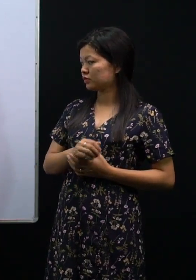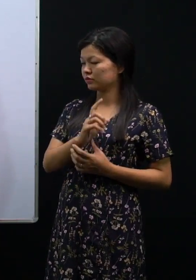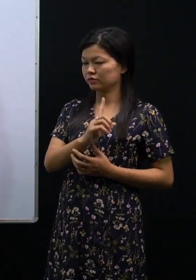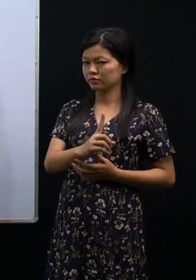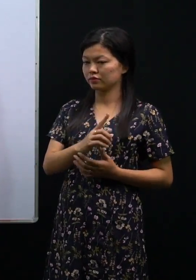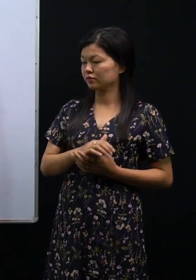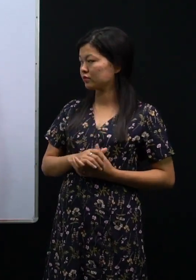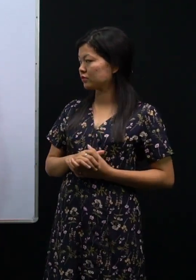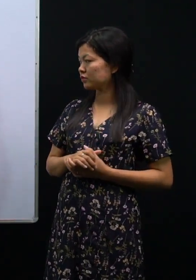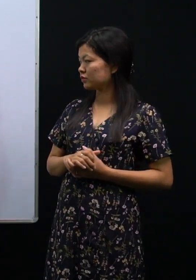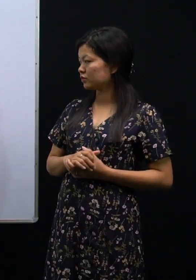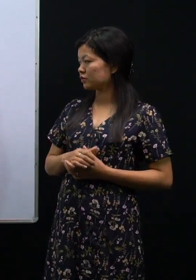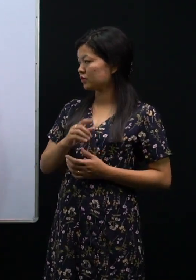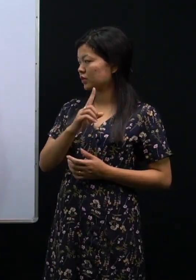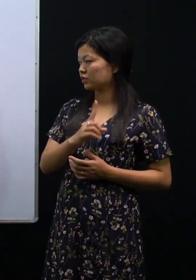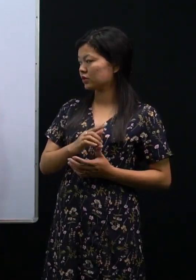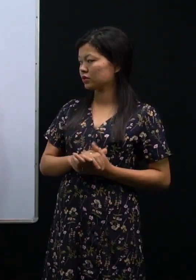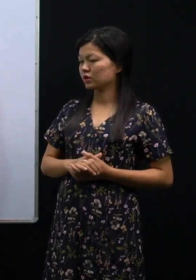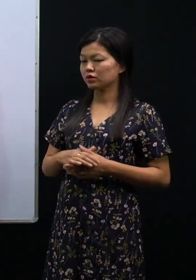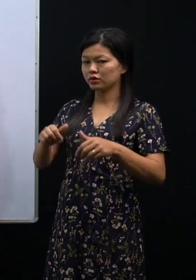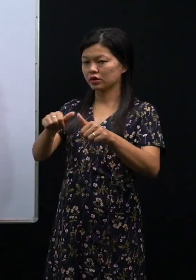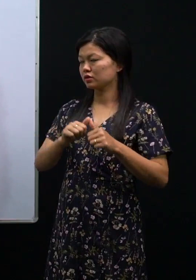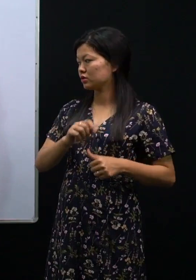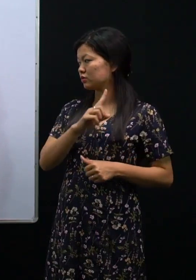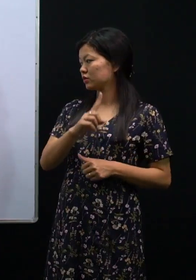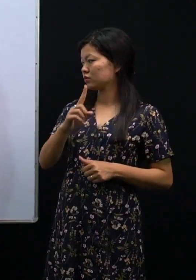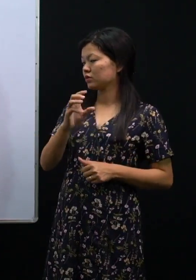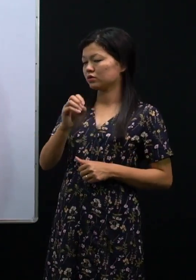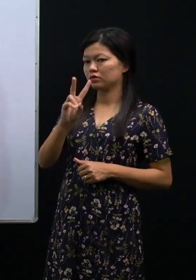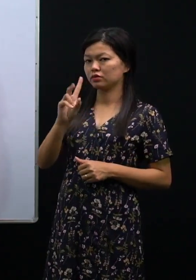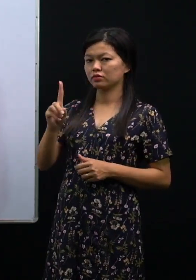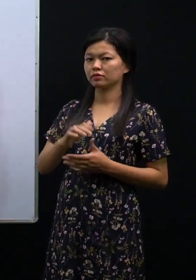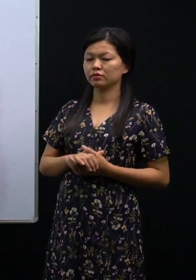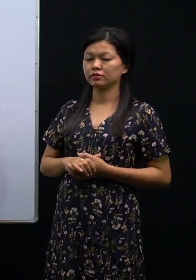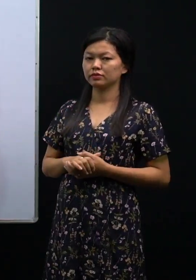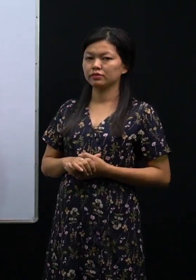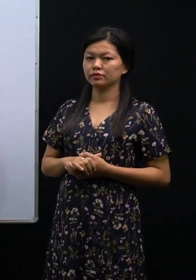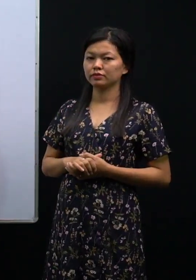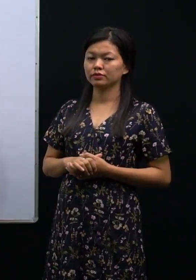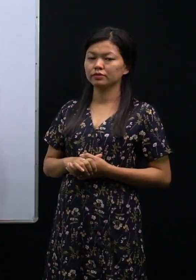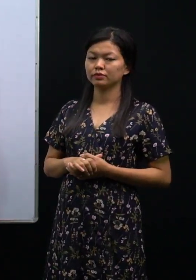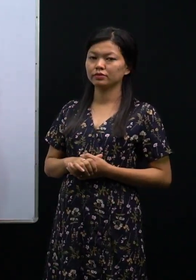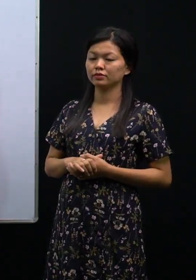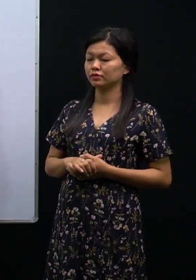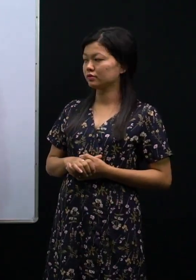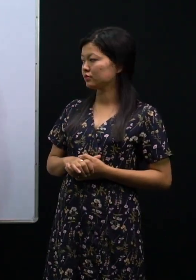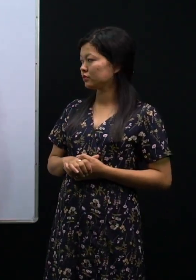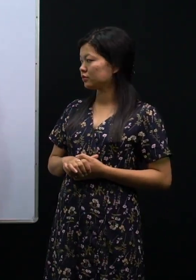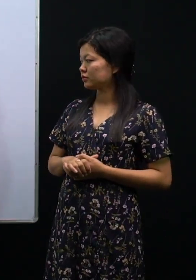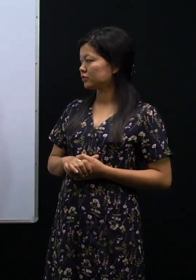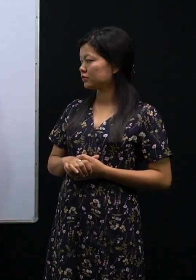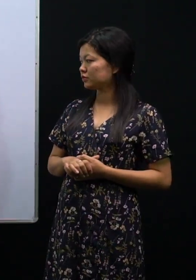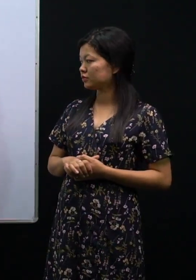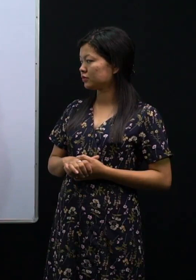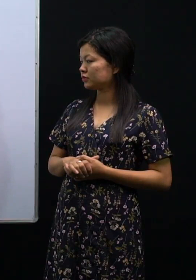0, 1, then remaining is 1. So this is the way you can add partially and first without any